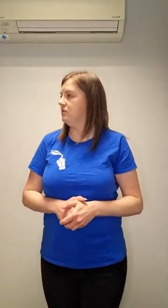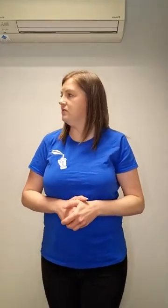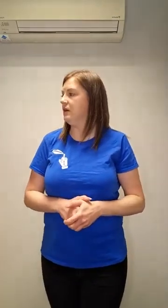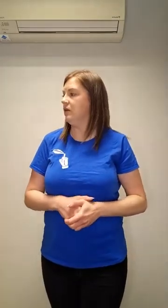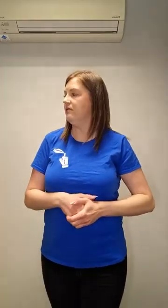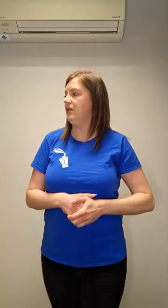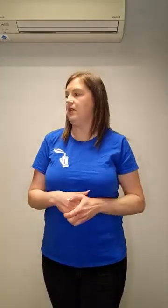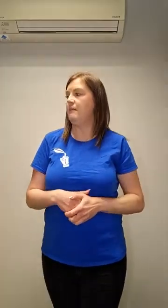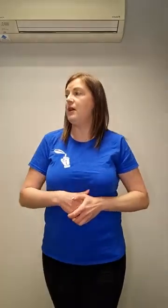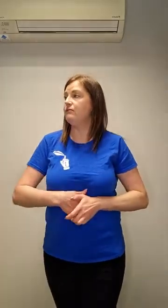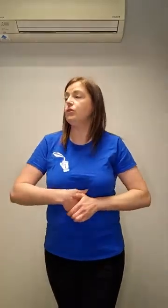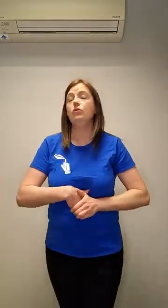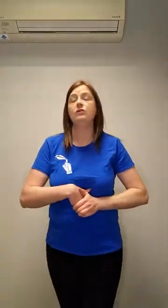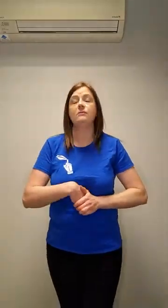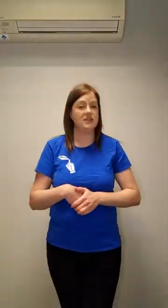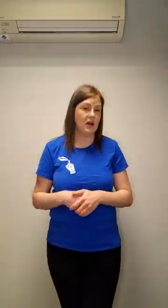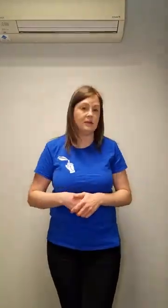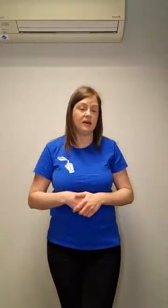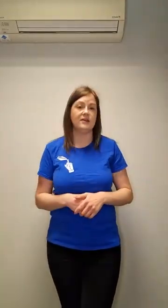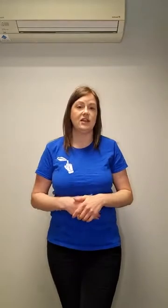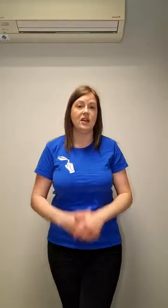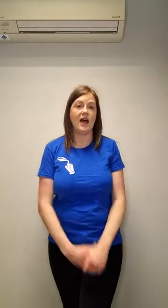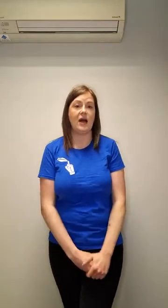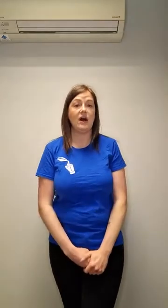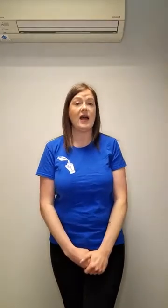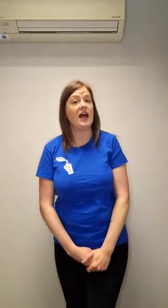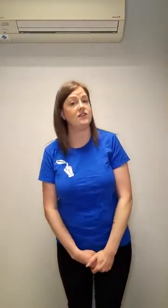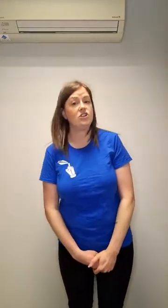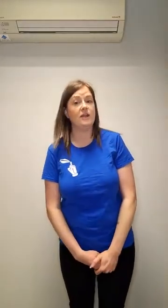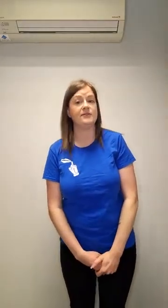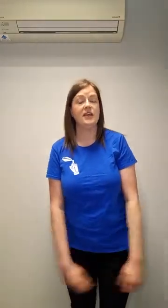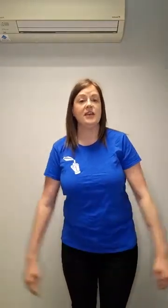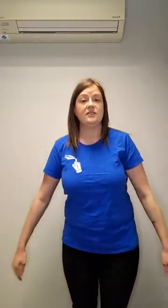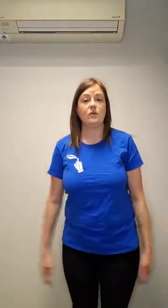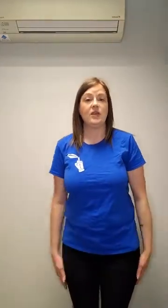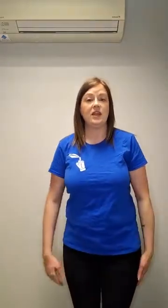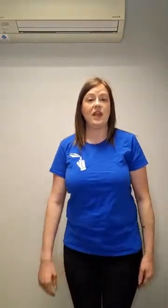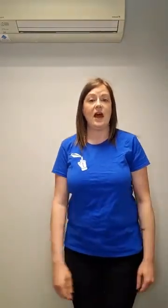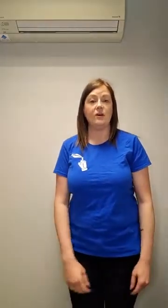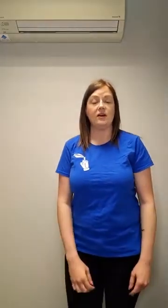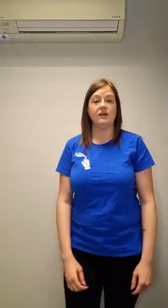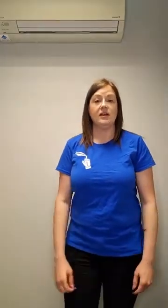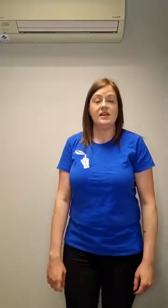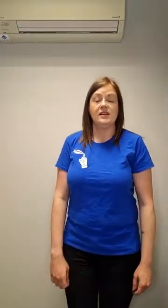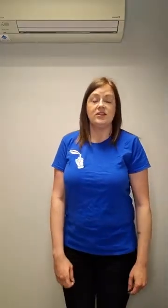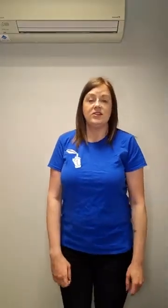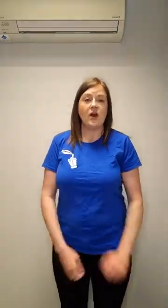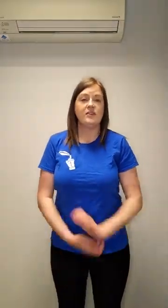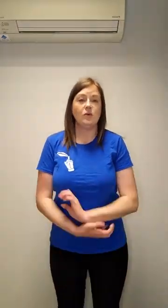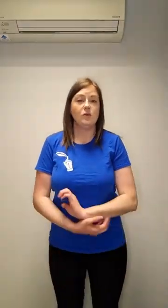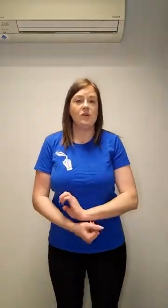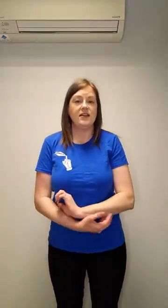to a little bit further. But for the meantime, we are going to learn our hand shapes so that we can get our signs all nice